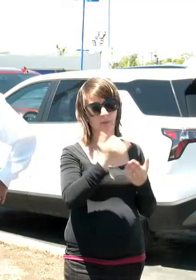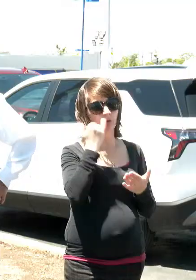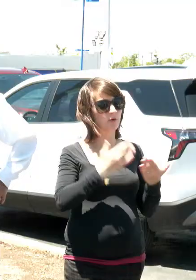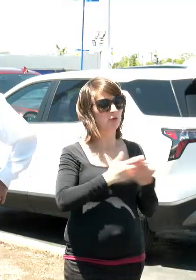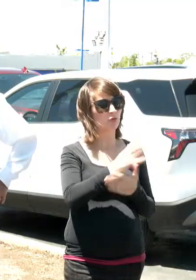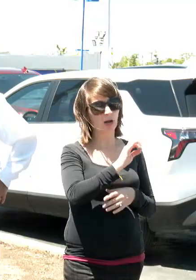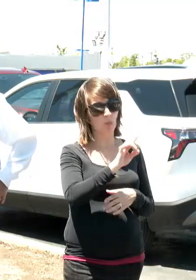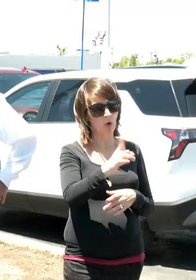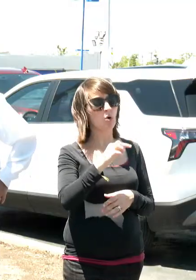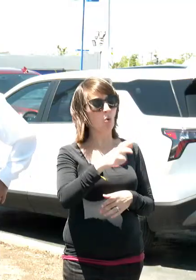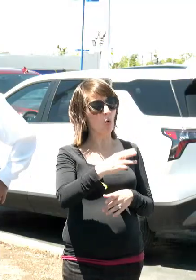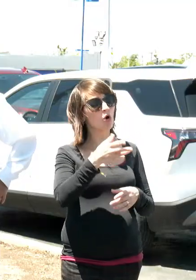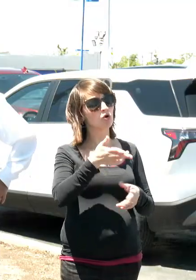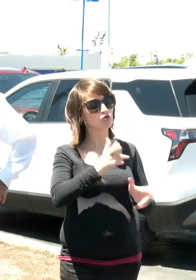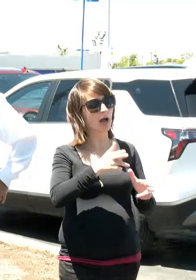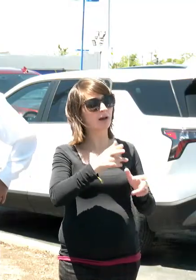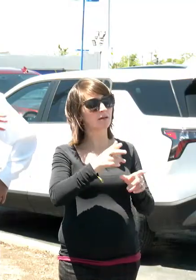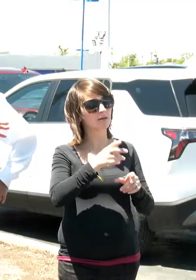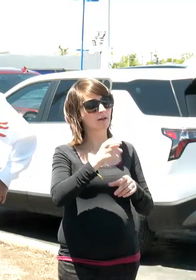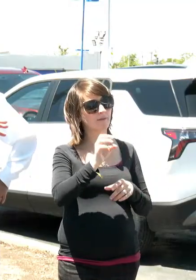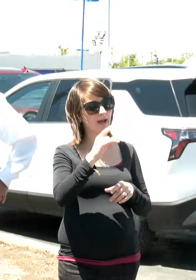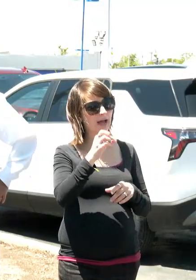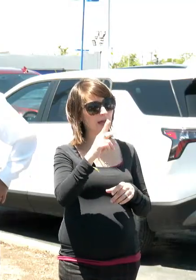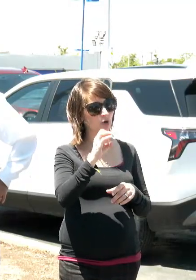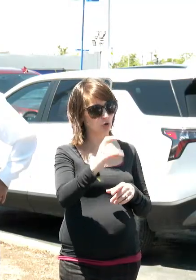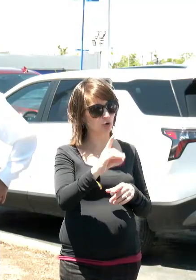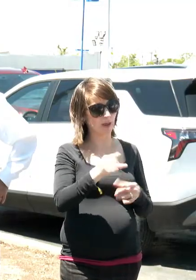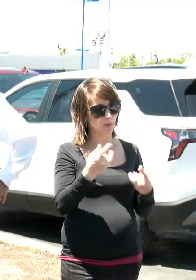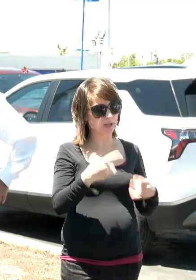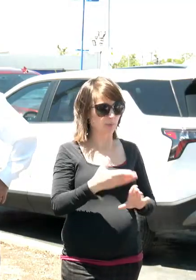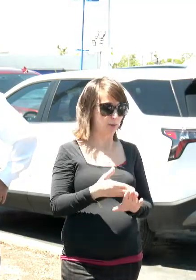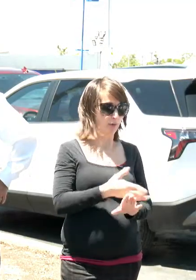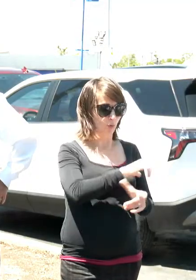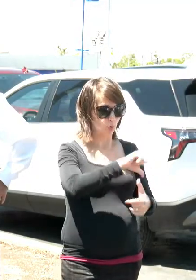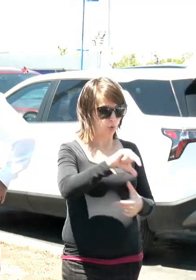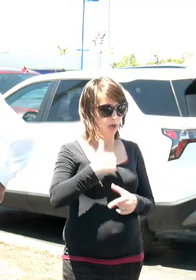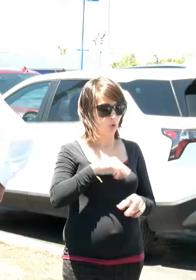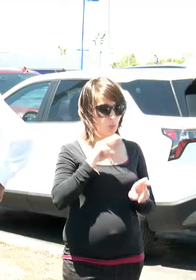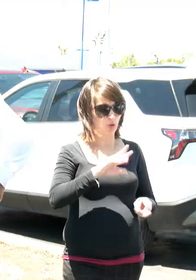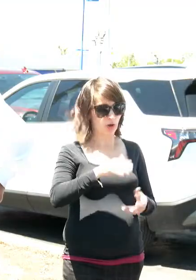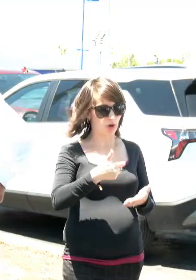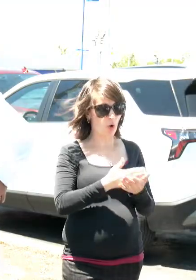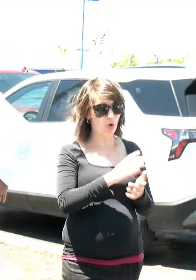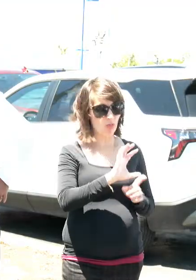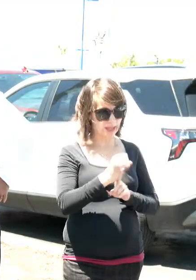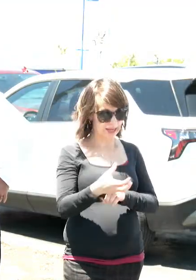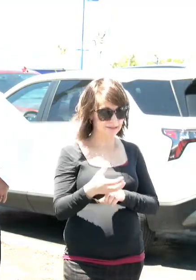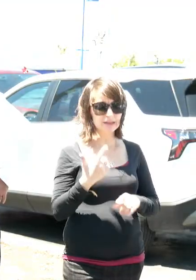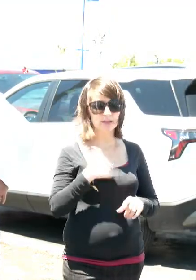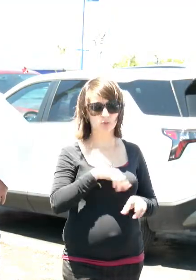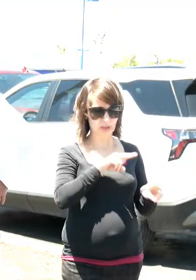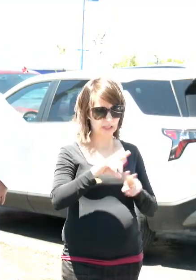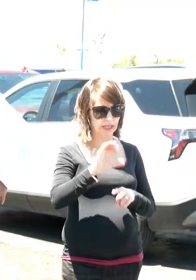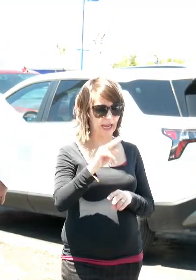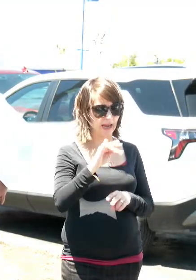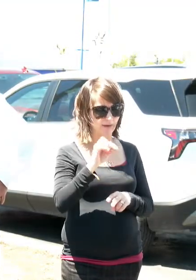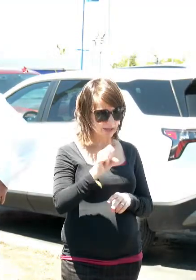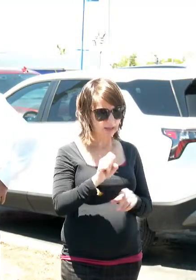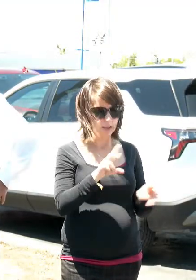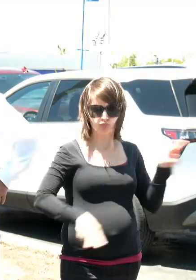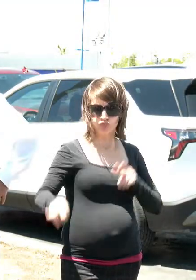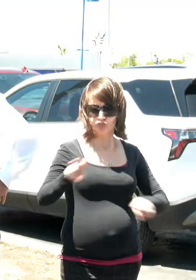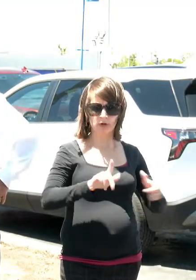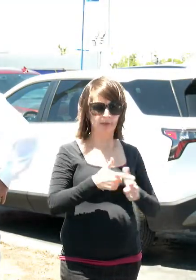through ShotSpotter. So that's been happening before this tornado. We look at every case. We do a canvas. We look for witnesses, and we make sure